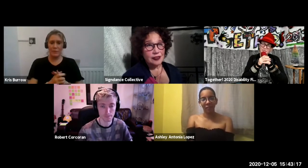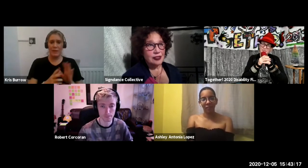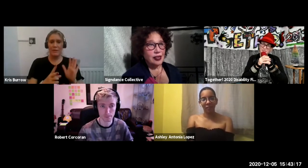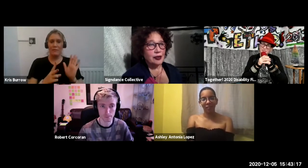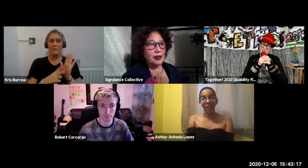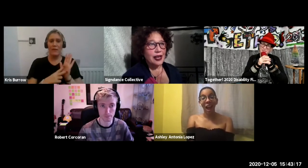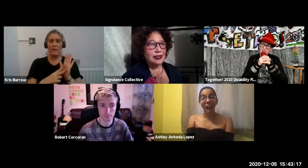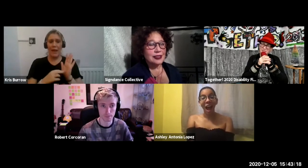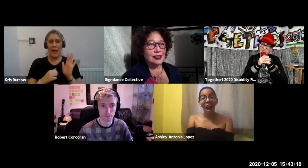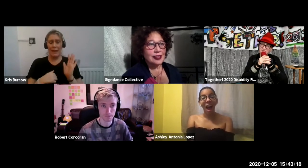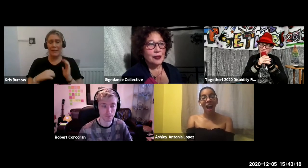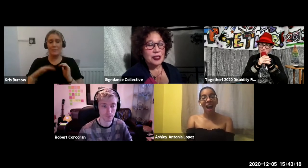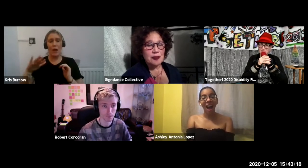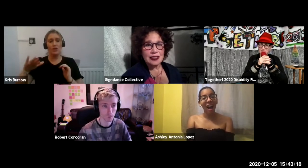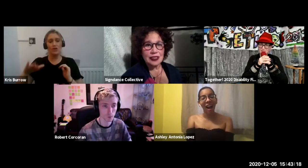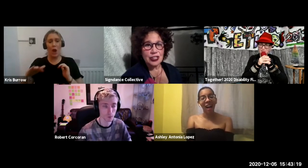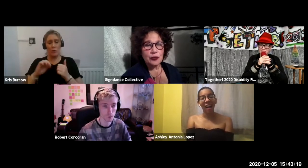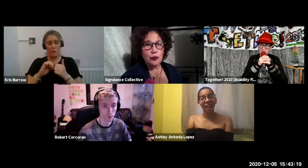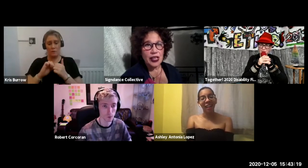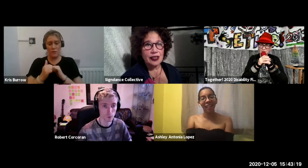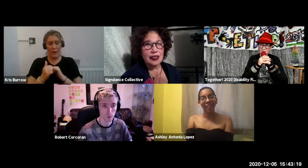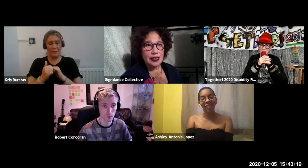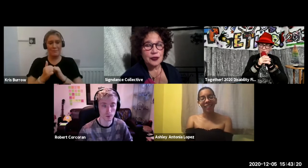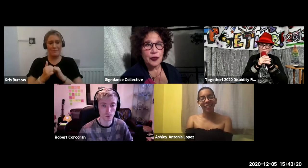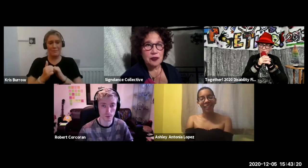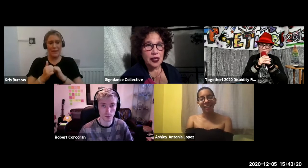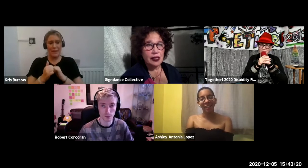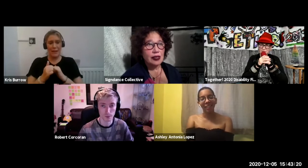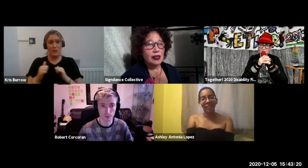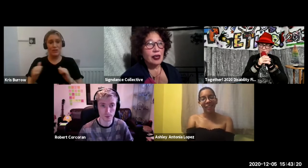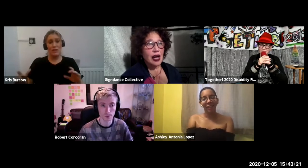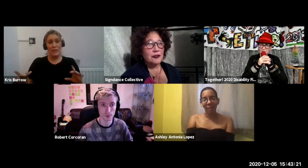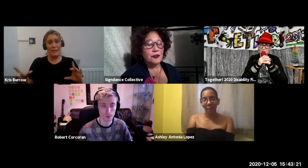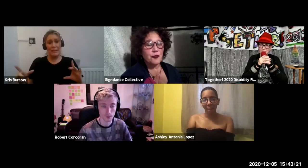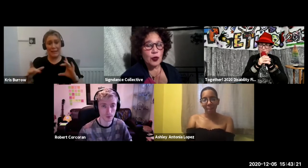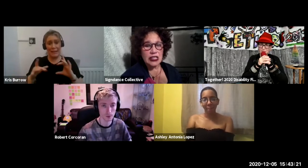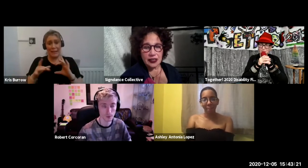friend, and it was amazing. She reconnected with me